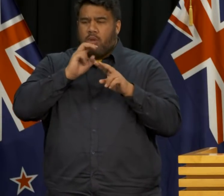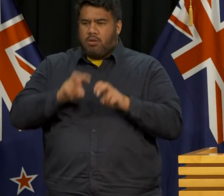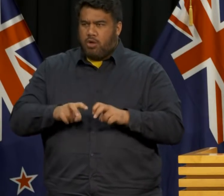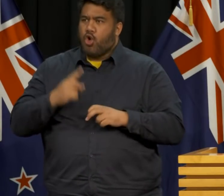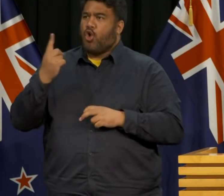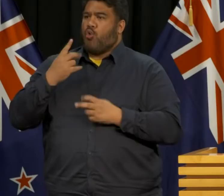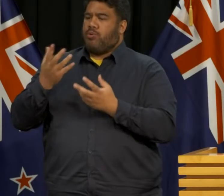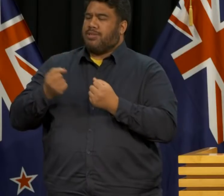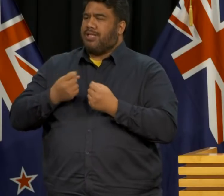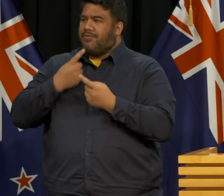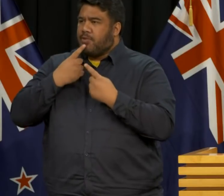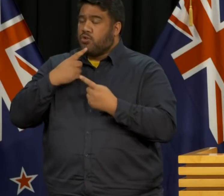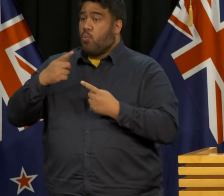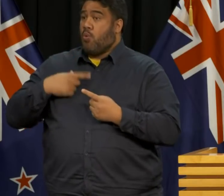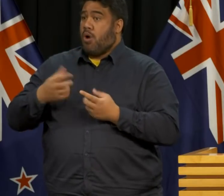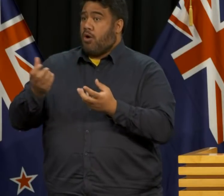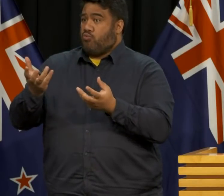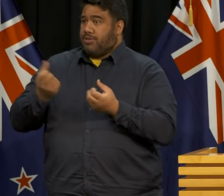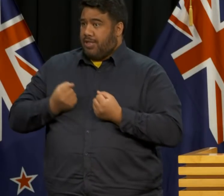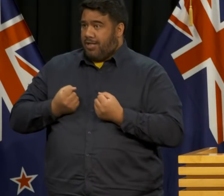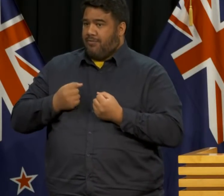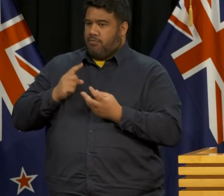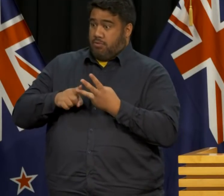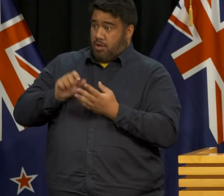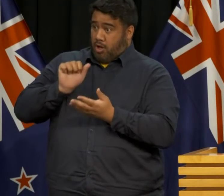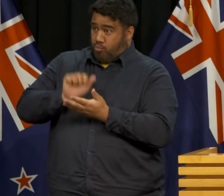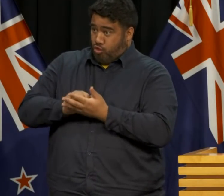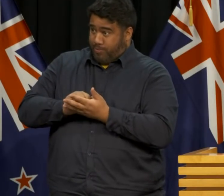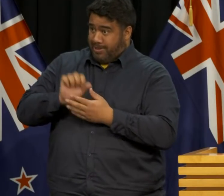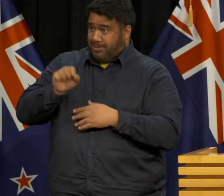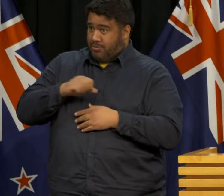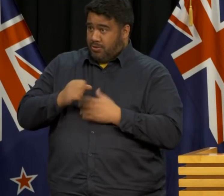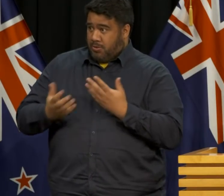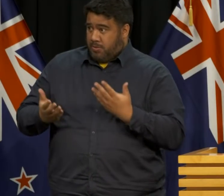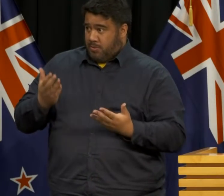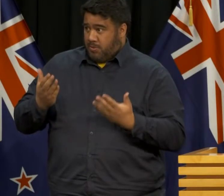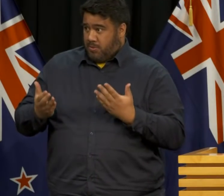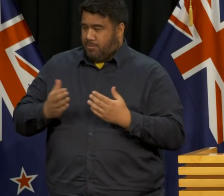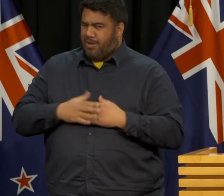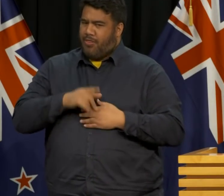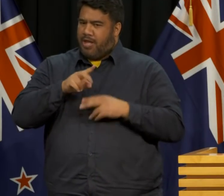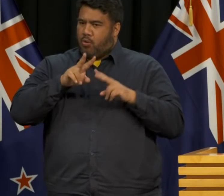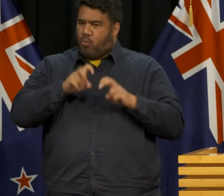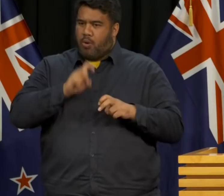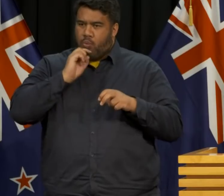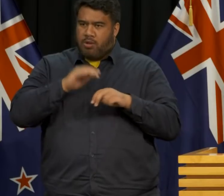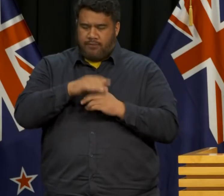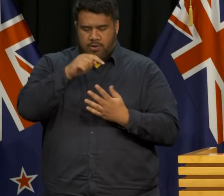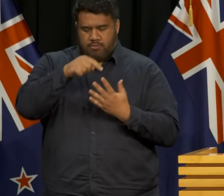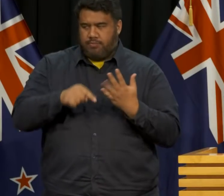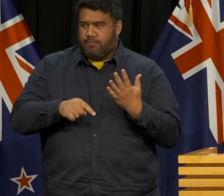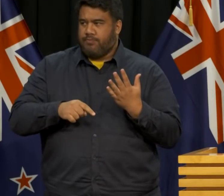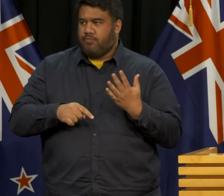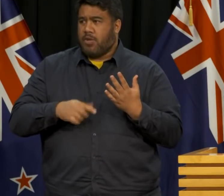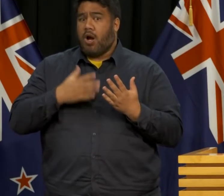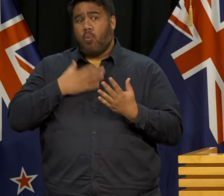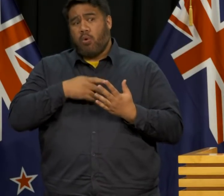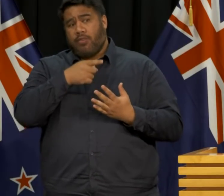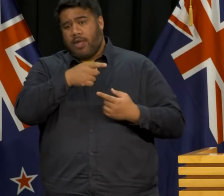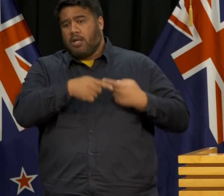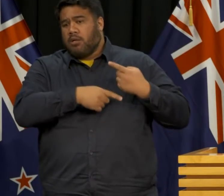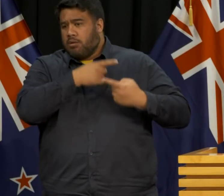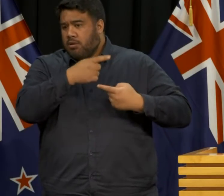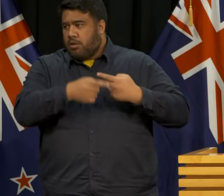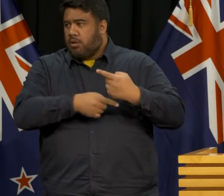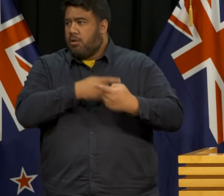they received the information, and whether that was appropriate. That is clearly part of the terms of reference of that inquiry, and I do want to see that inquiry completed